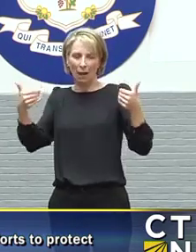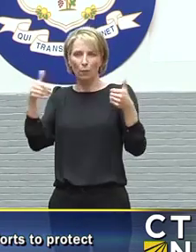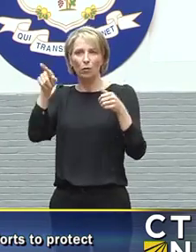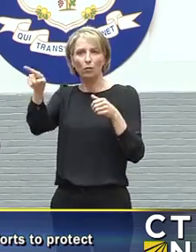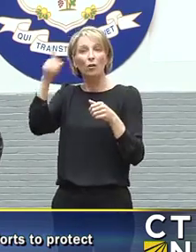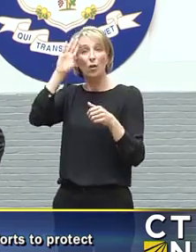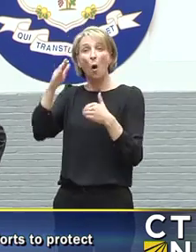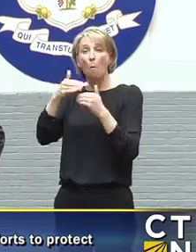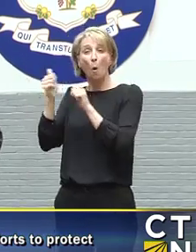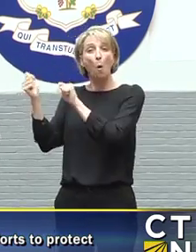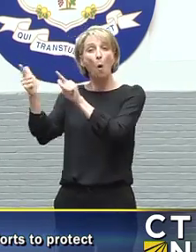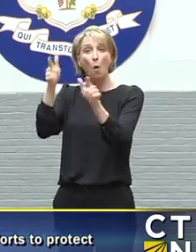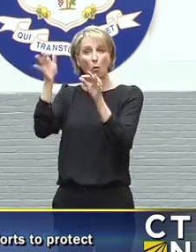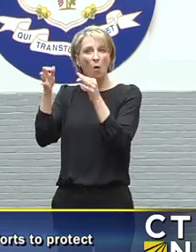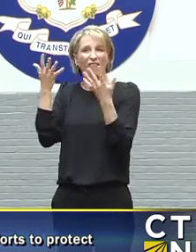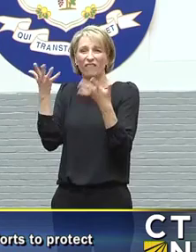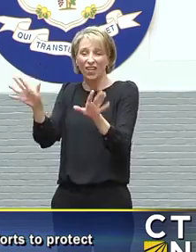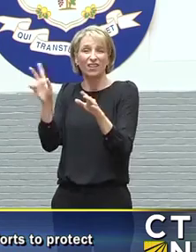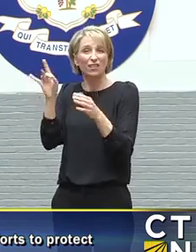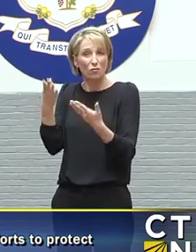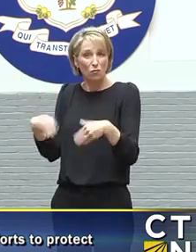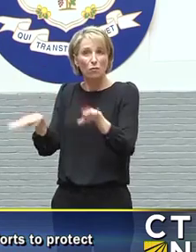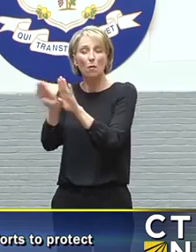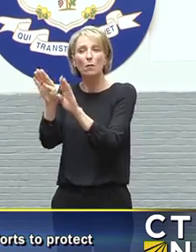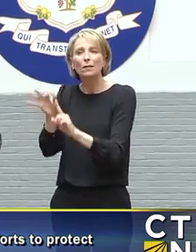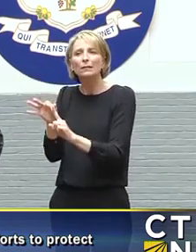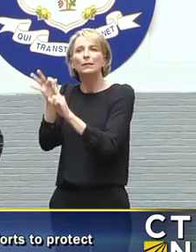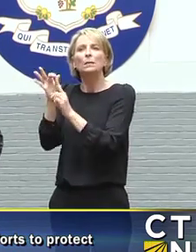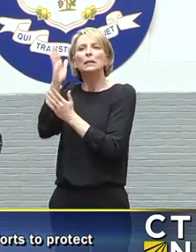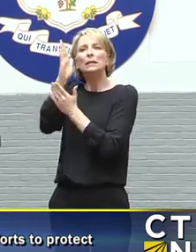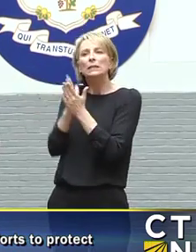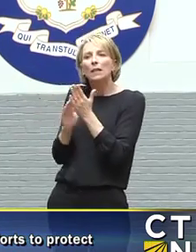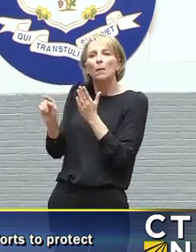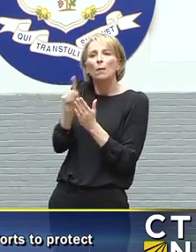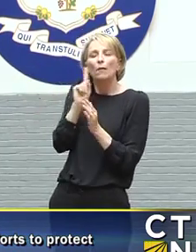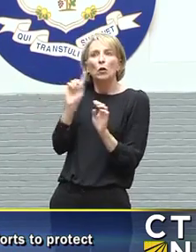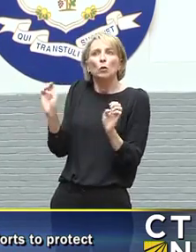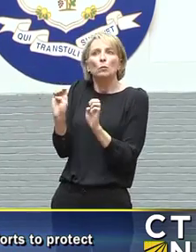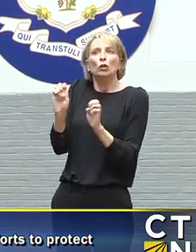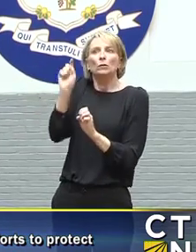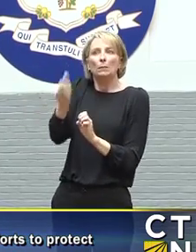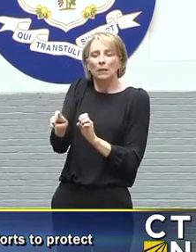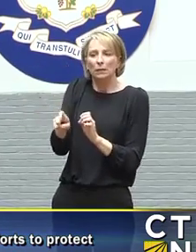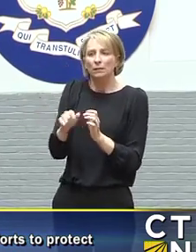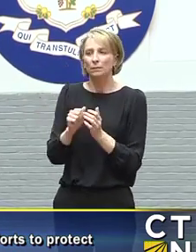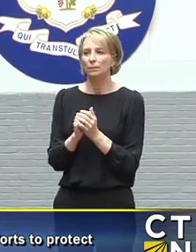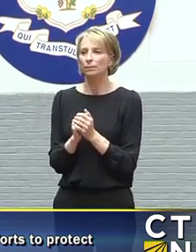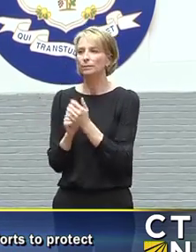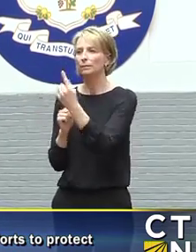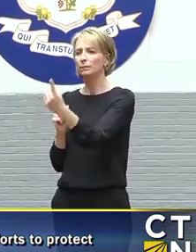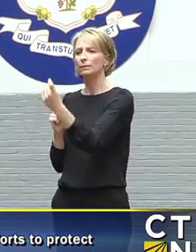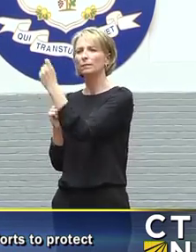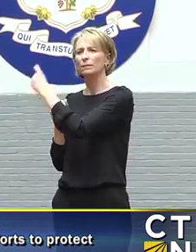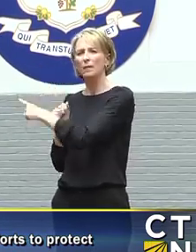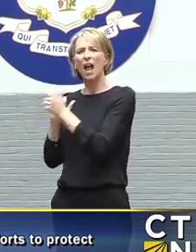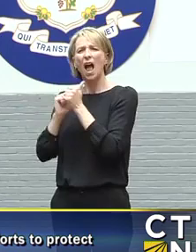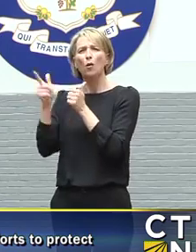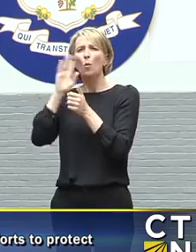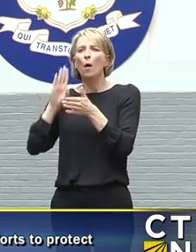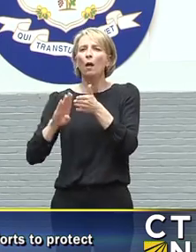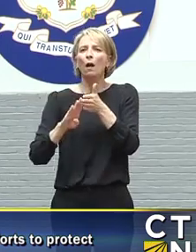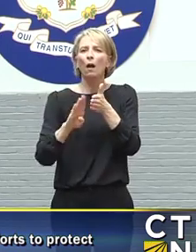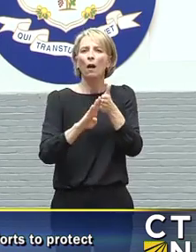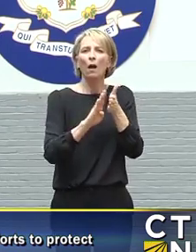closed virtually all their courthouses, except for some for really emergency cases. How exactly will the exceptions work? In other words,